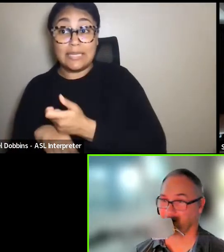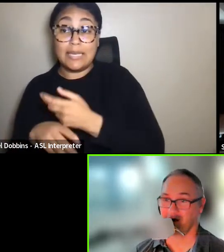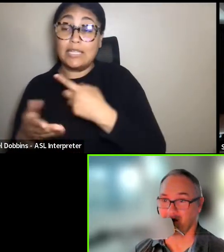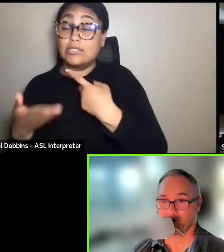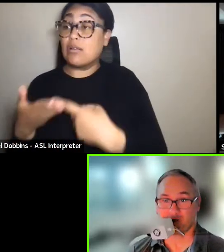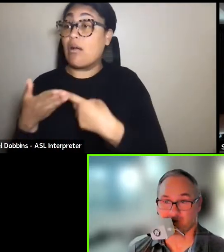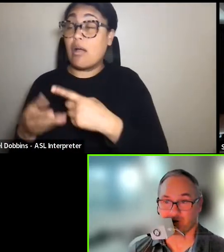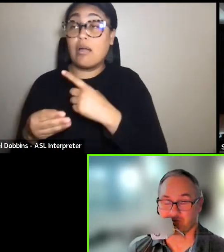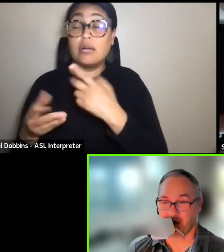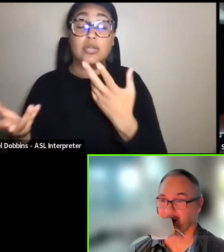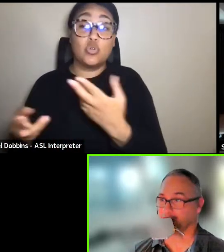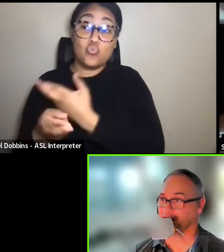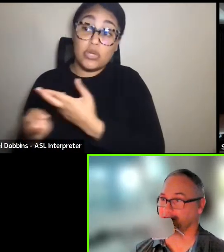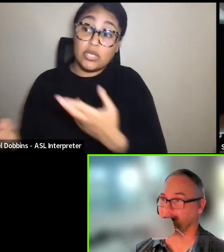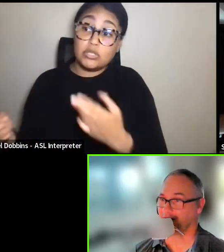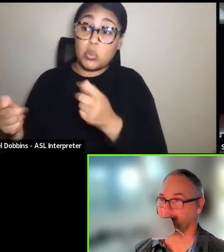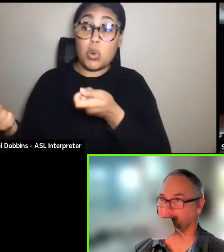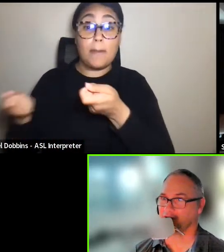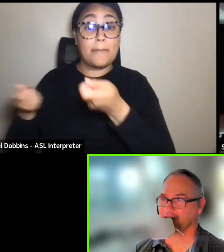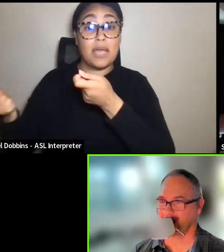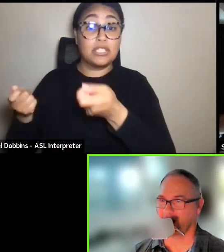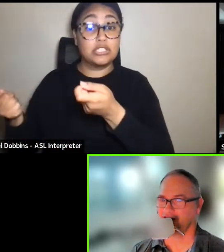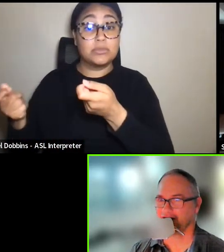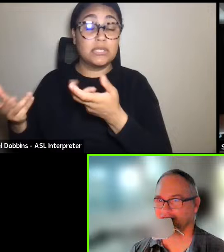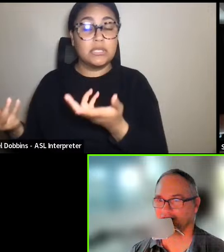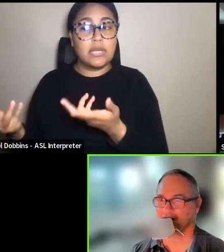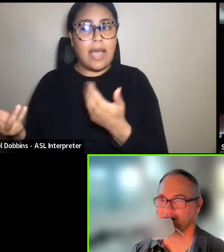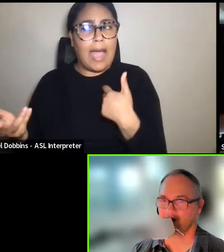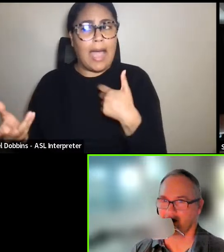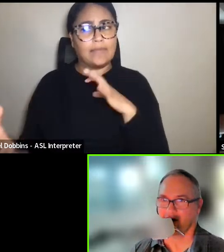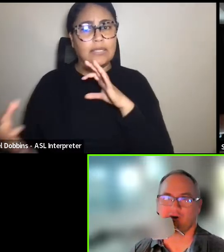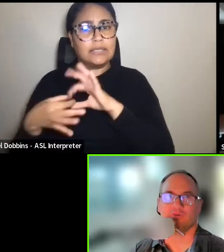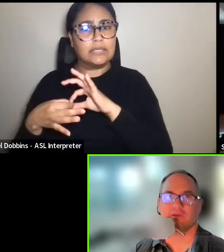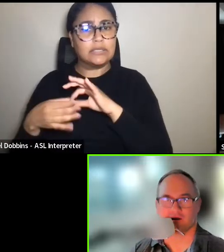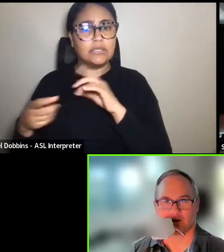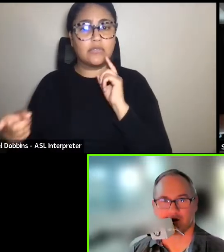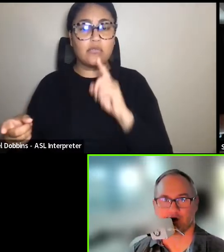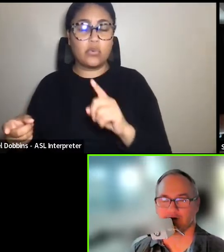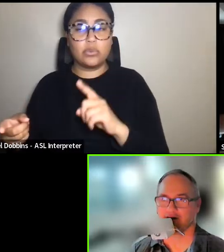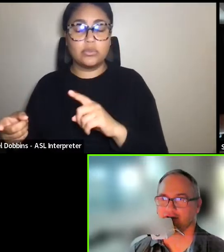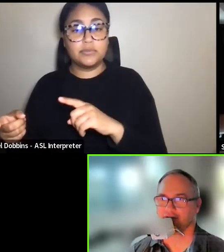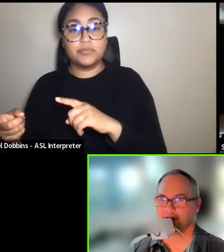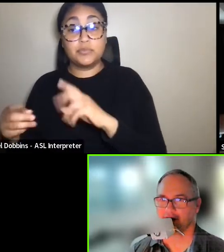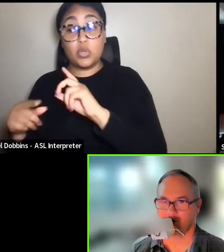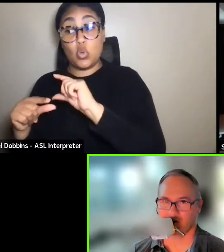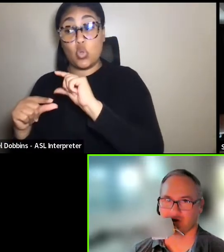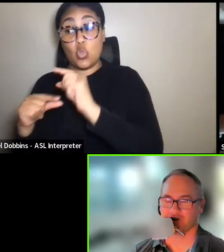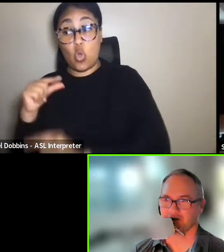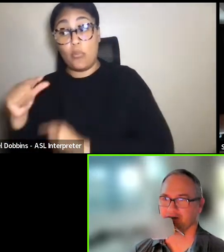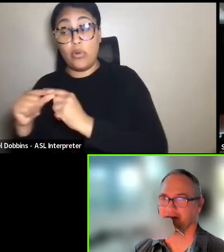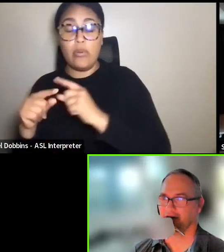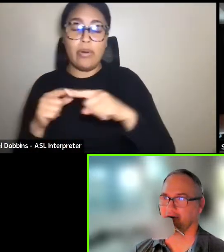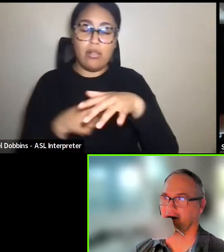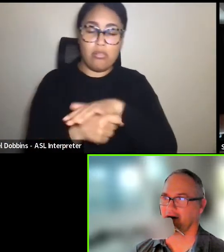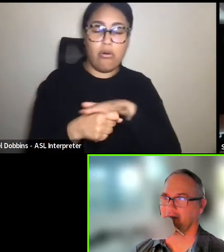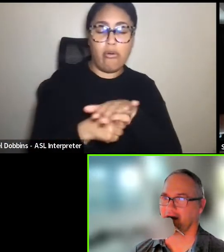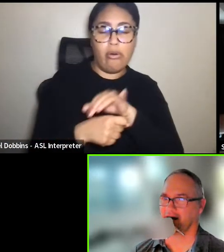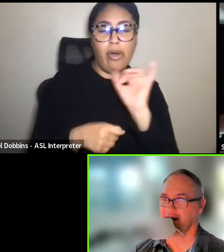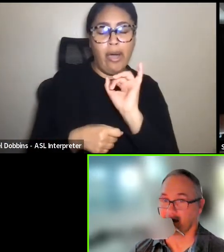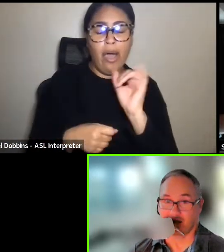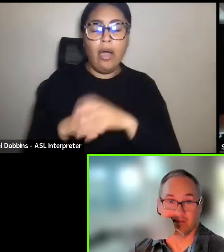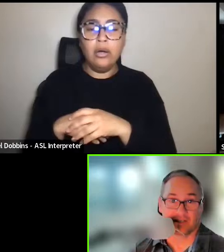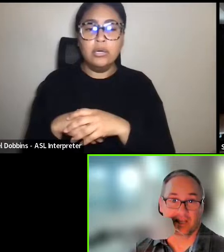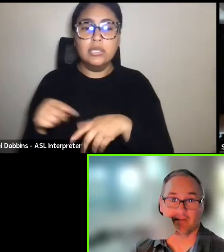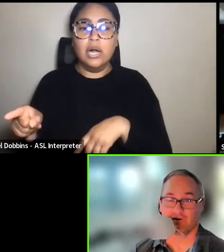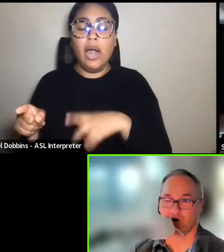about, resource management, there's connections to not only global issues, but local issues,